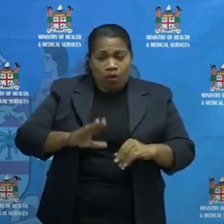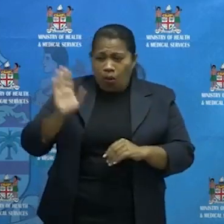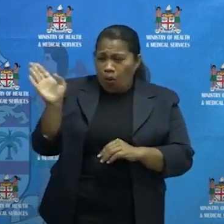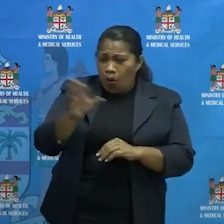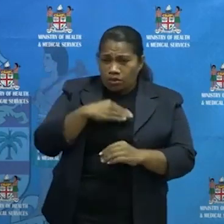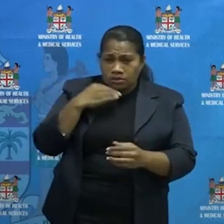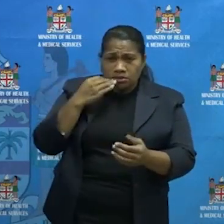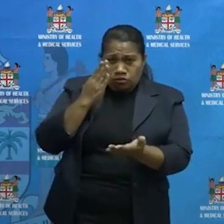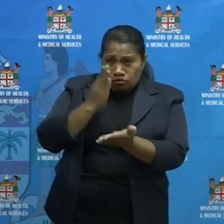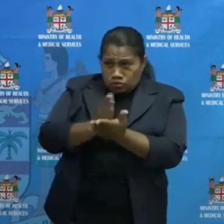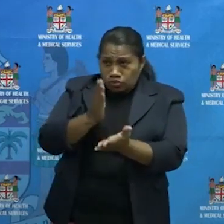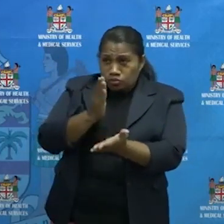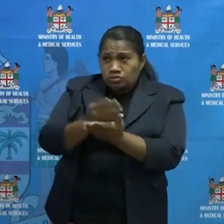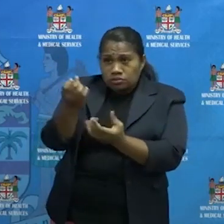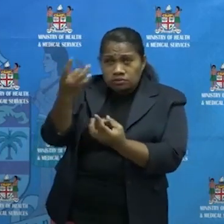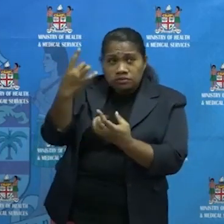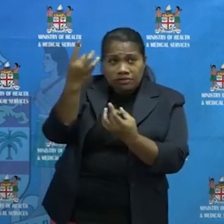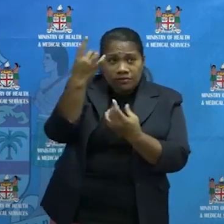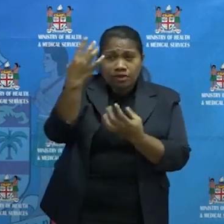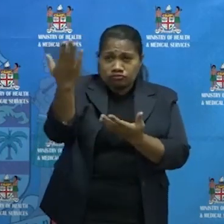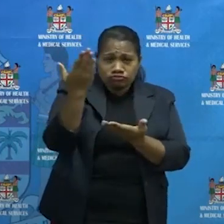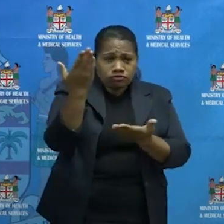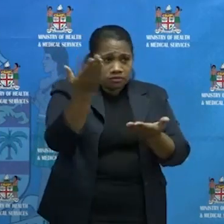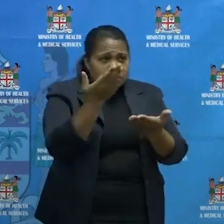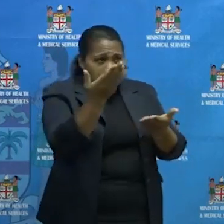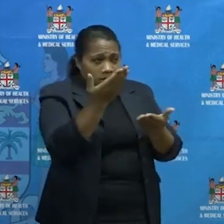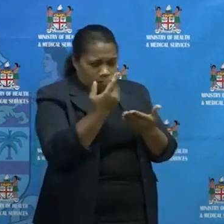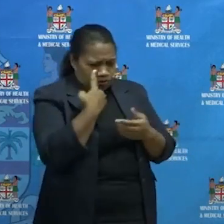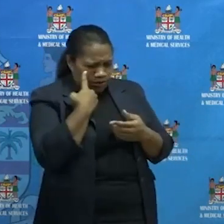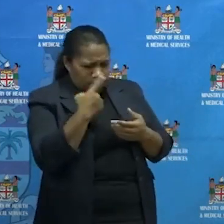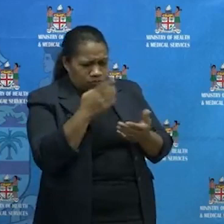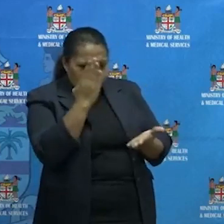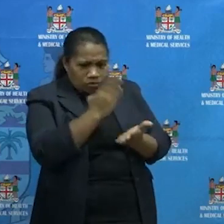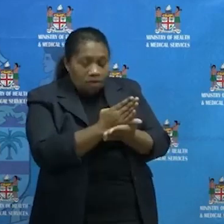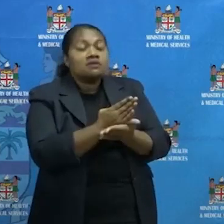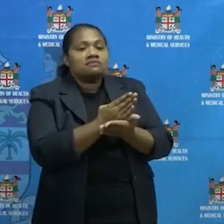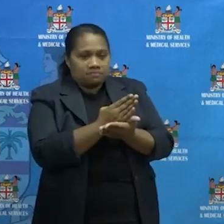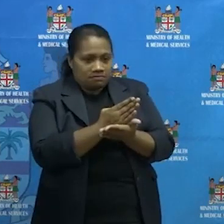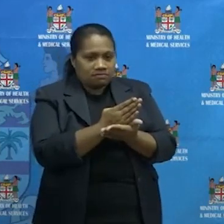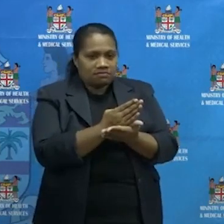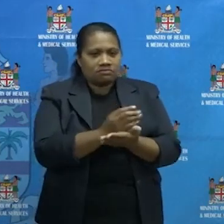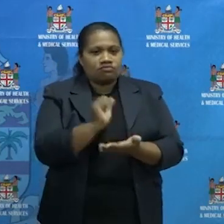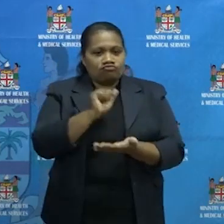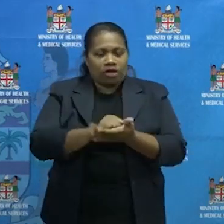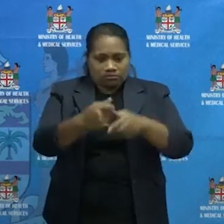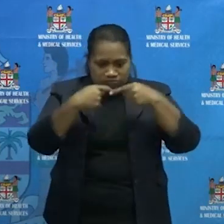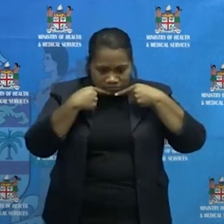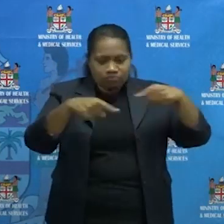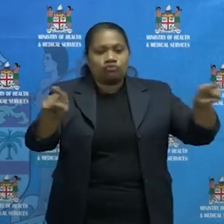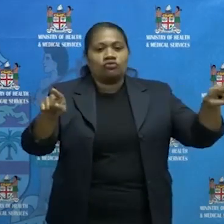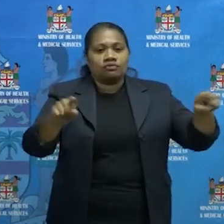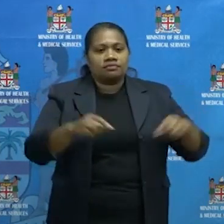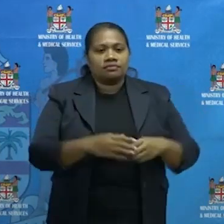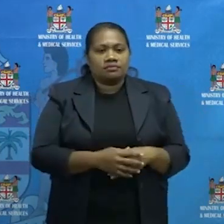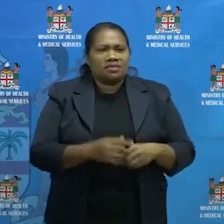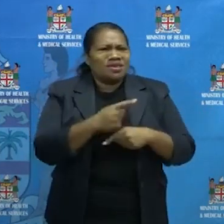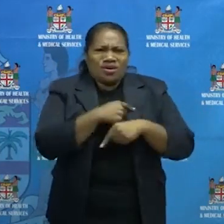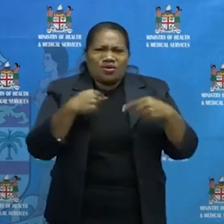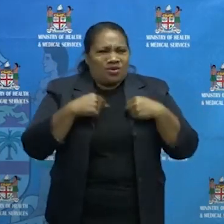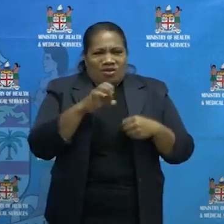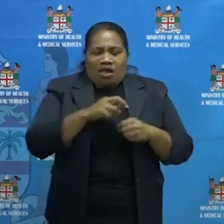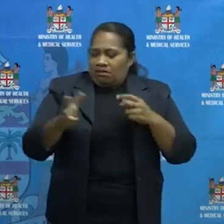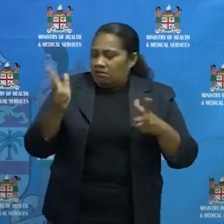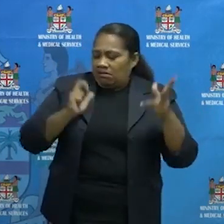as clearly as possible to the public. We don't deal in rumors, we rely on